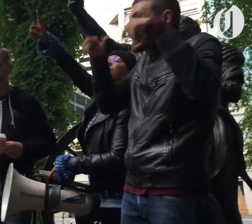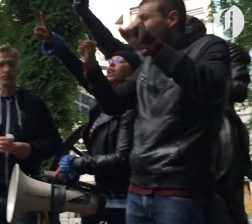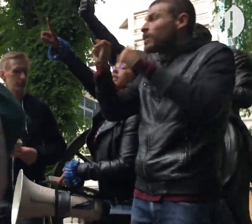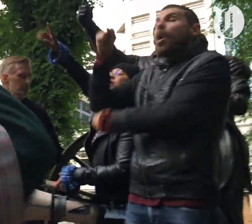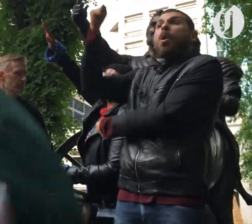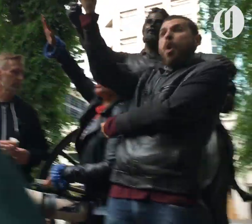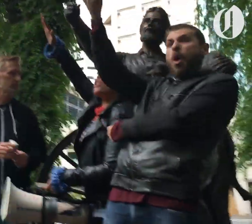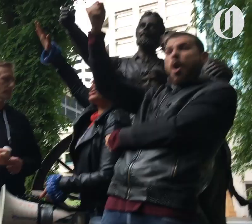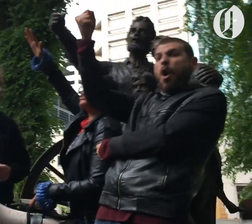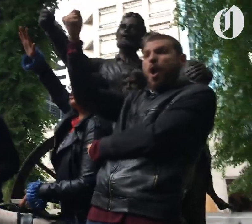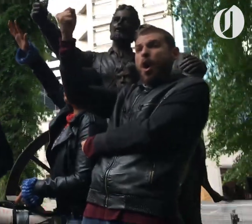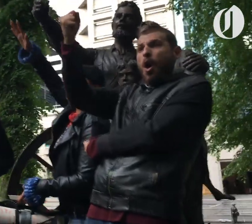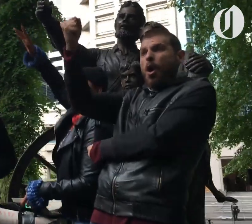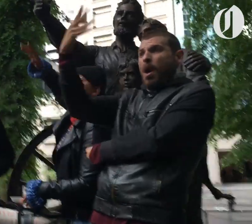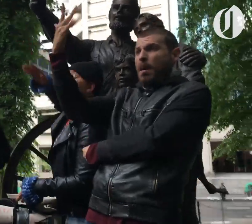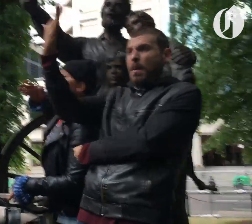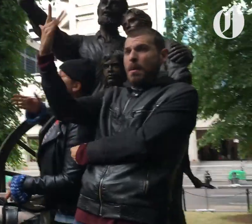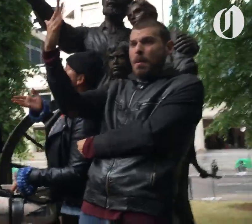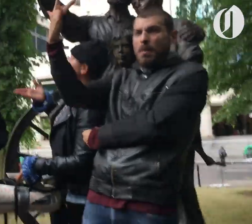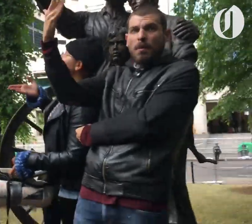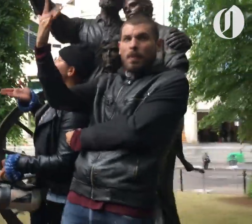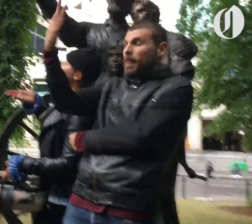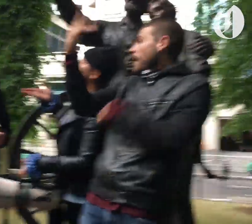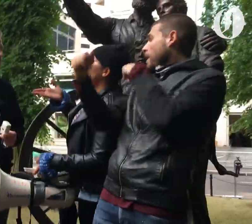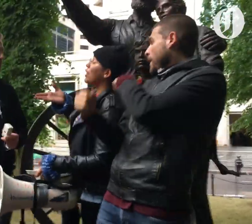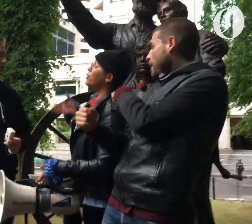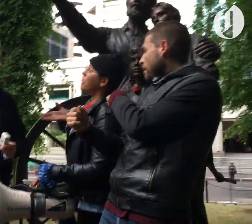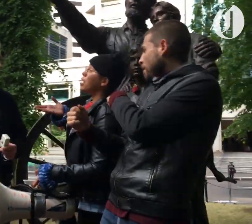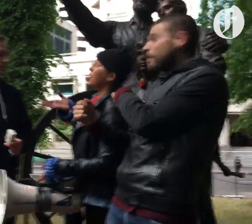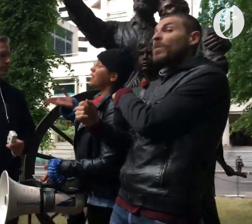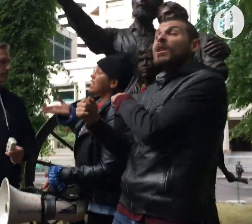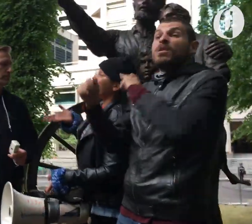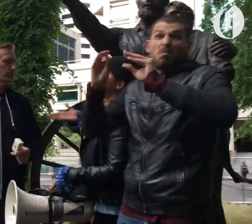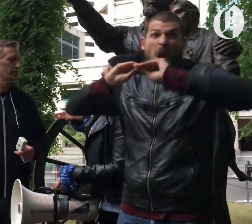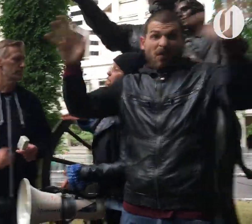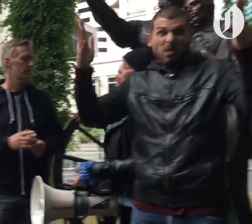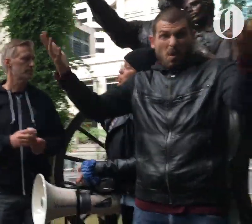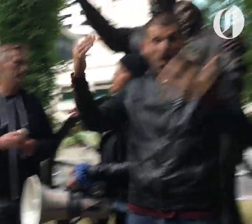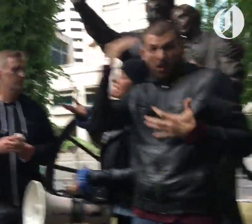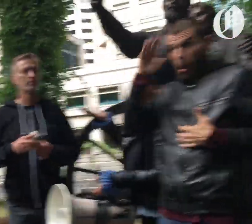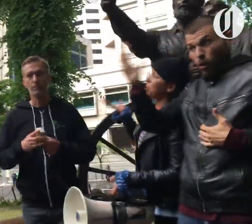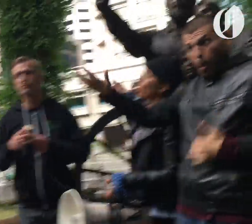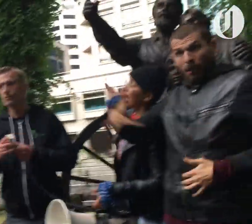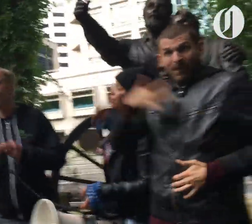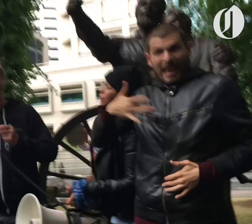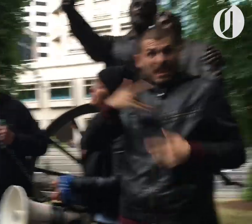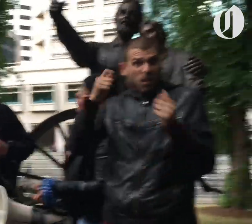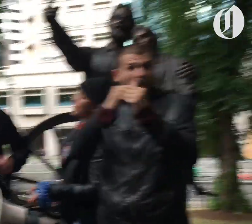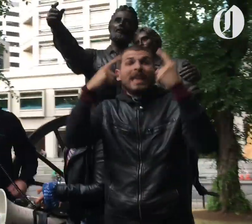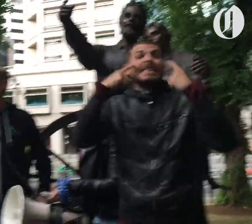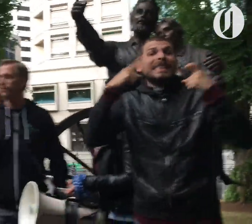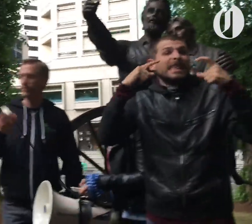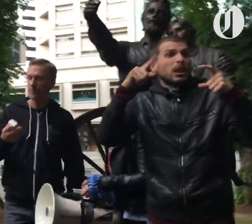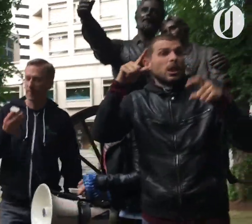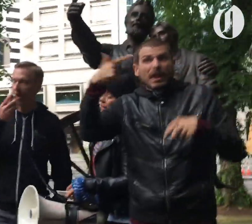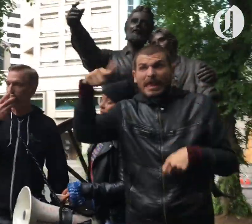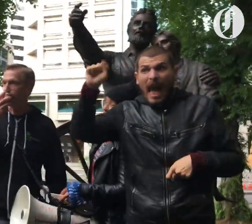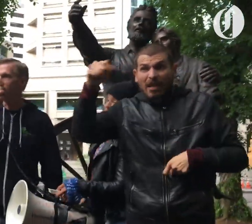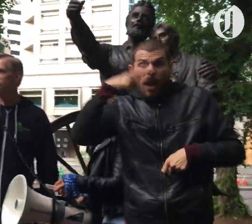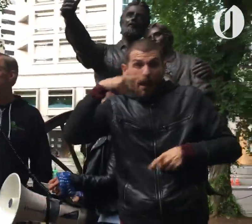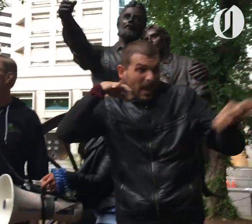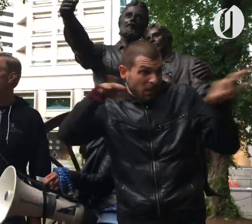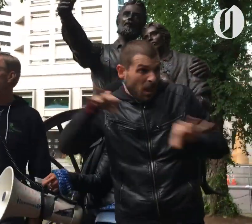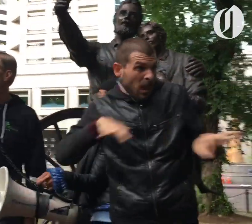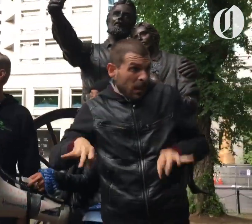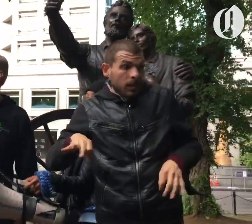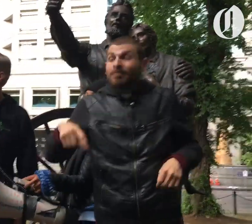Tear gas. You gotta stop the fucking tear gas. Hold on. If they want to know how you feel about the tear gas, let them know how you feel about the tear gas. I do